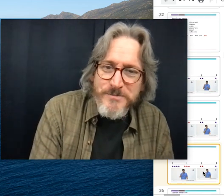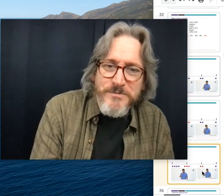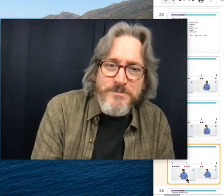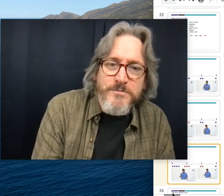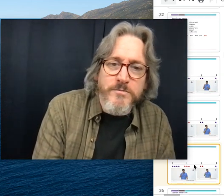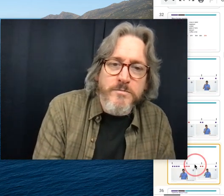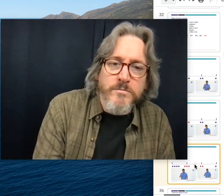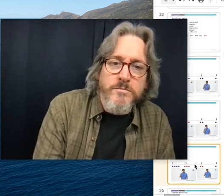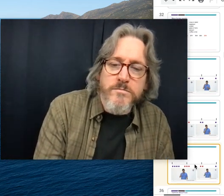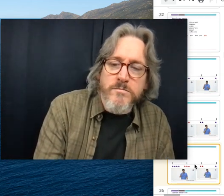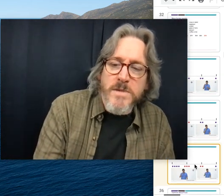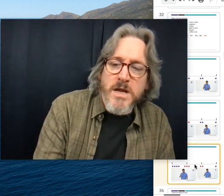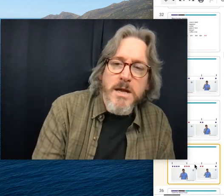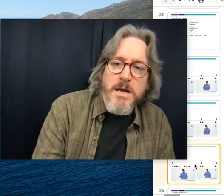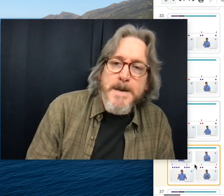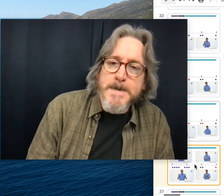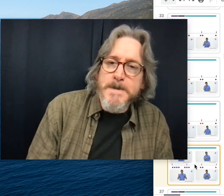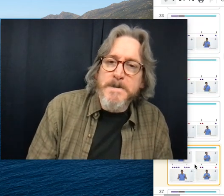good.